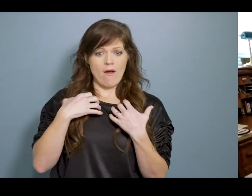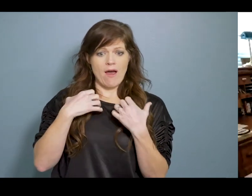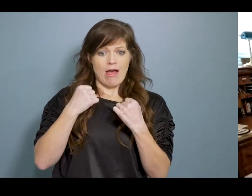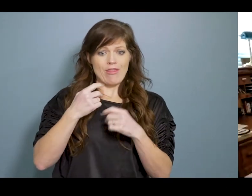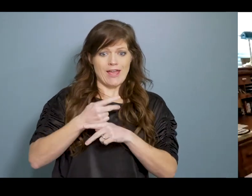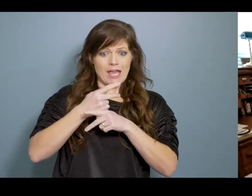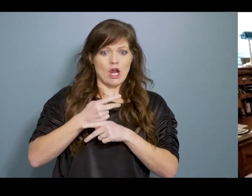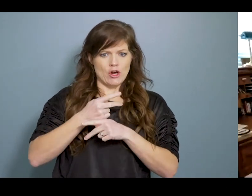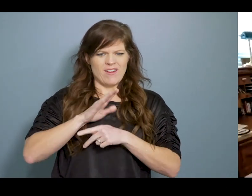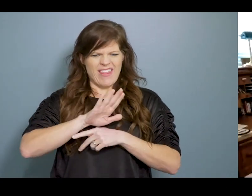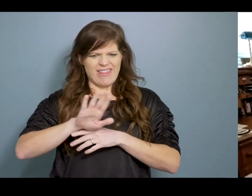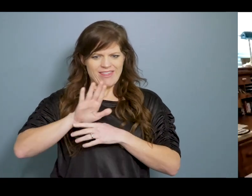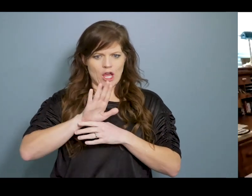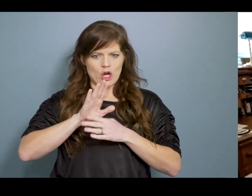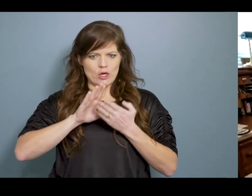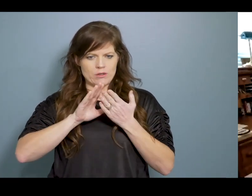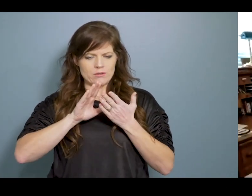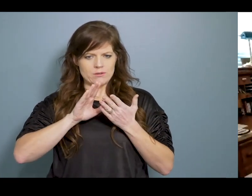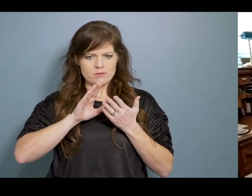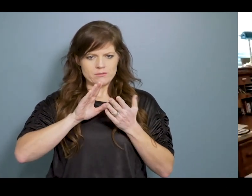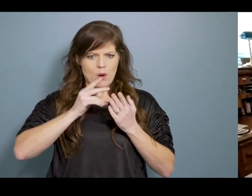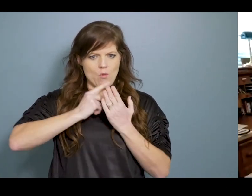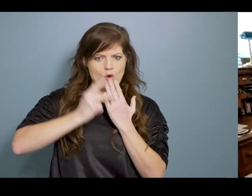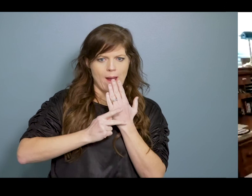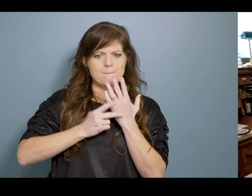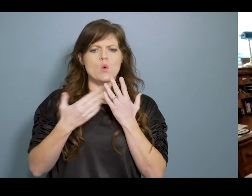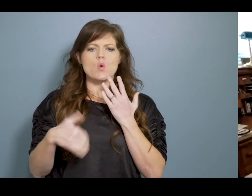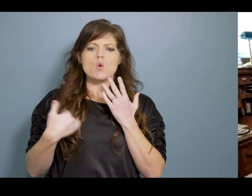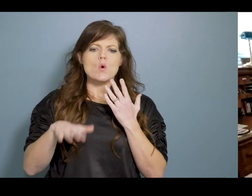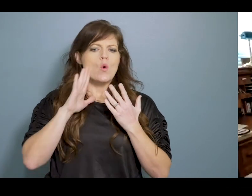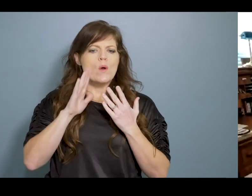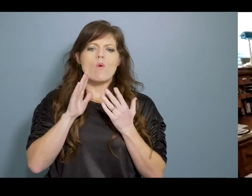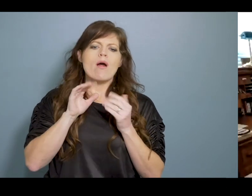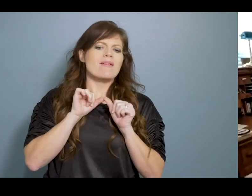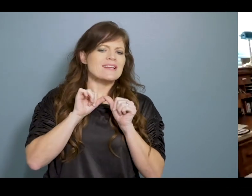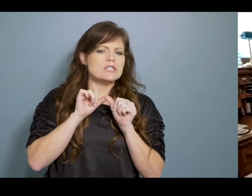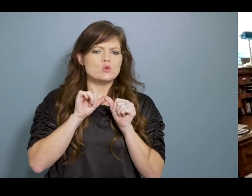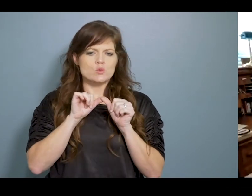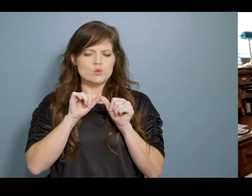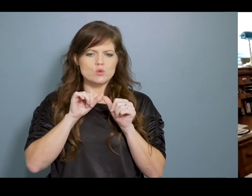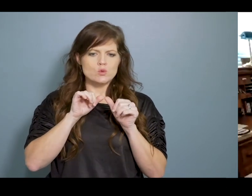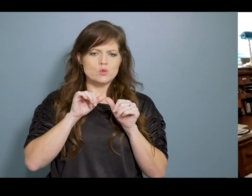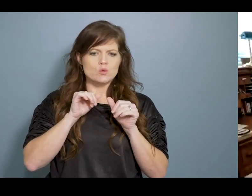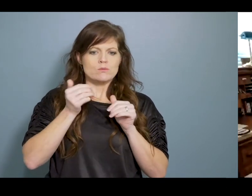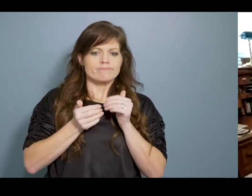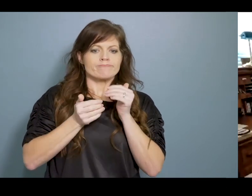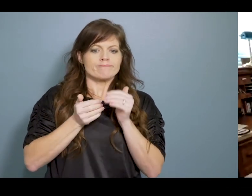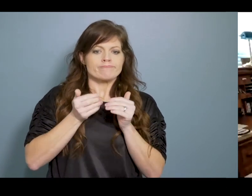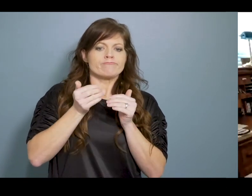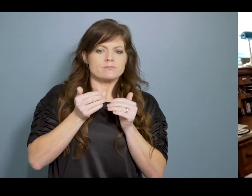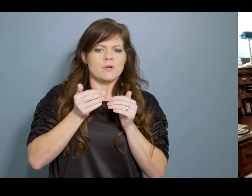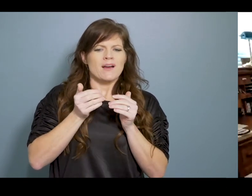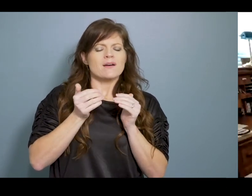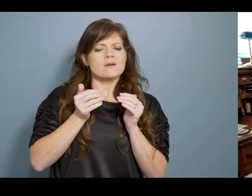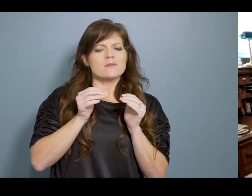areas all along. So we will continue to gradually move as the trends move, if that's fair,